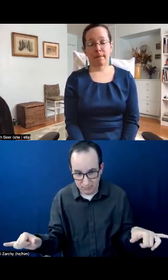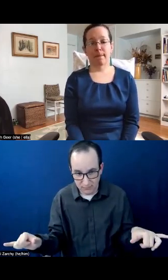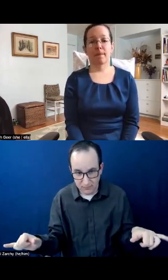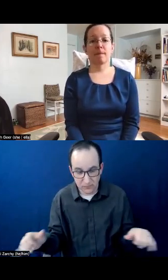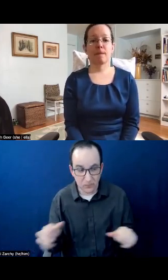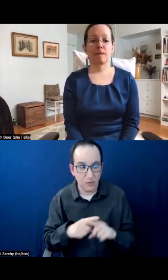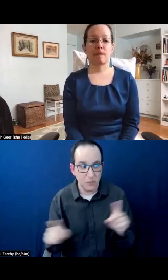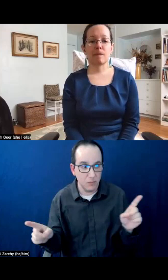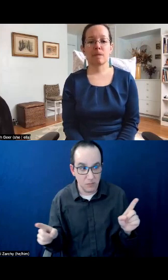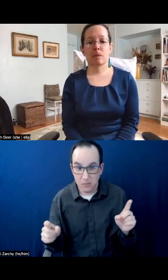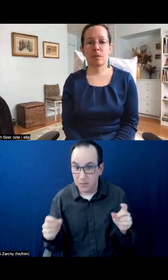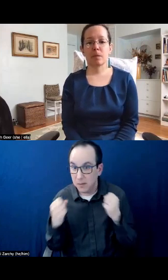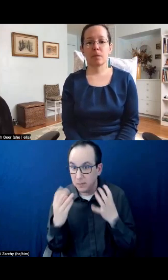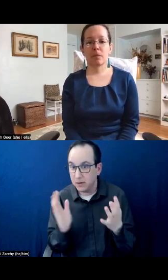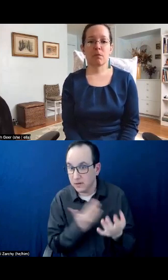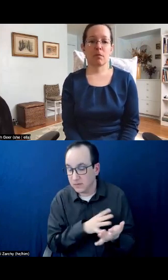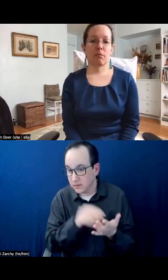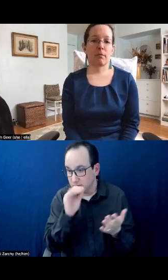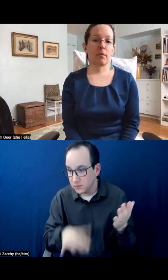those, they do stay.